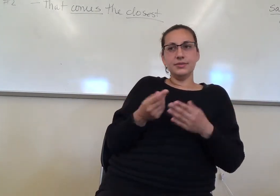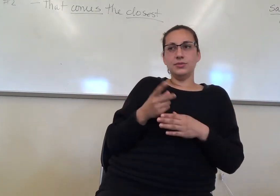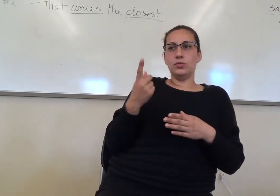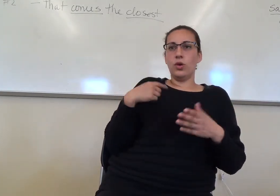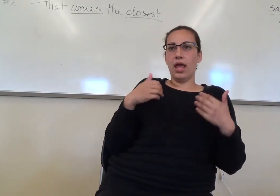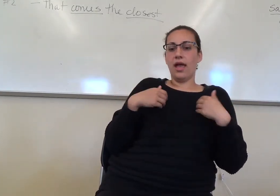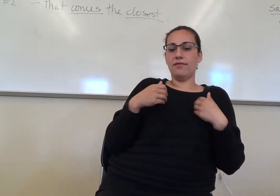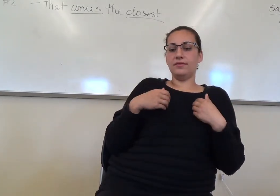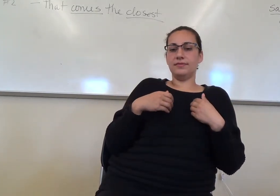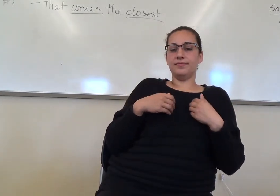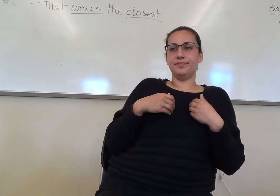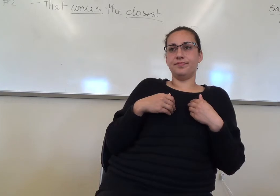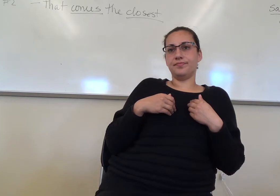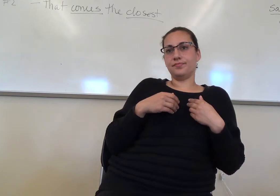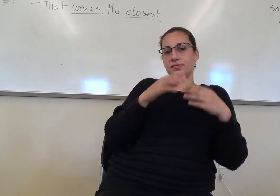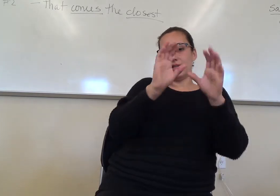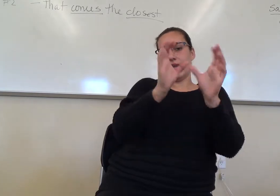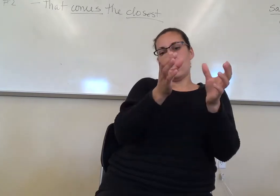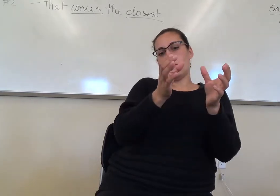category and then the example.